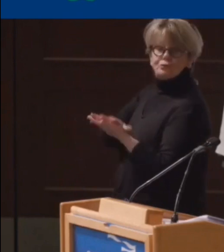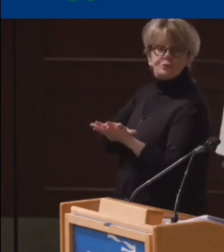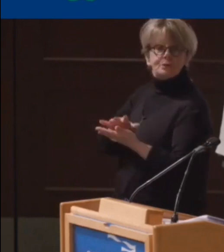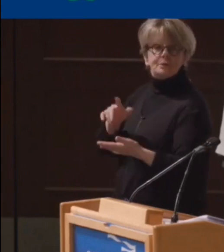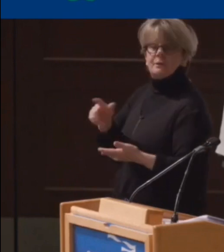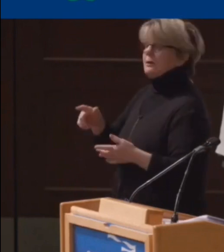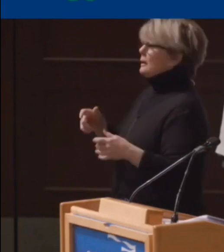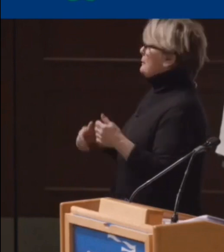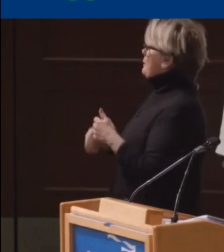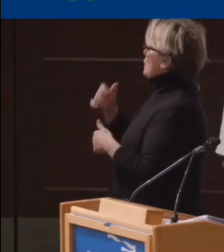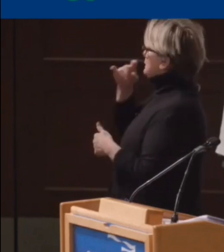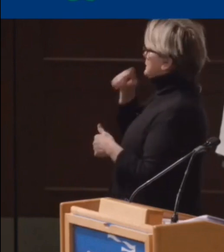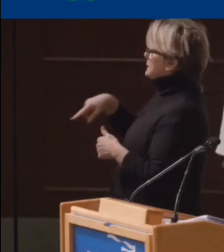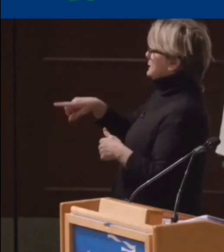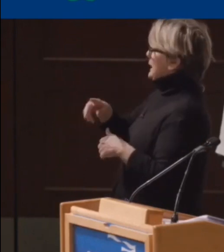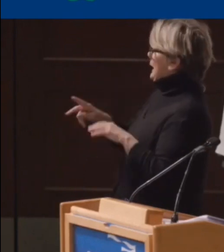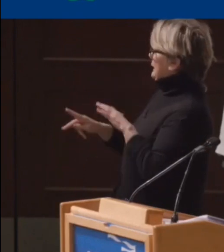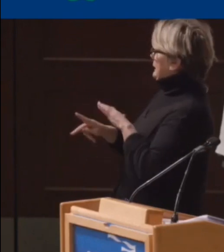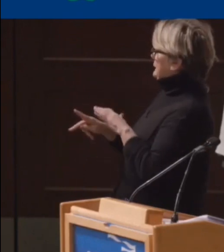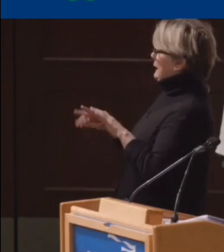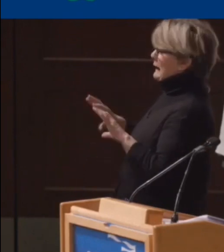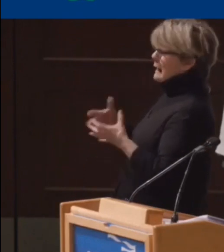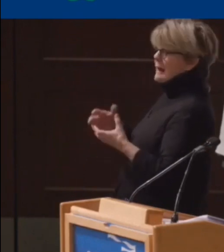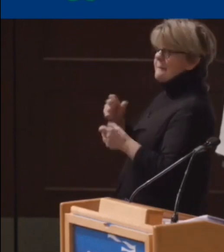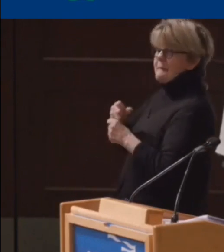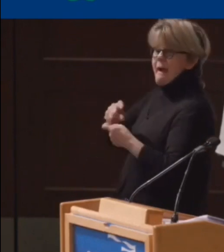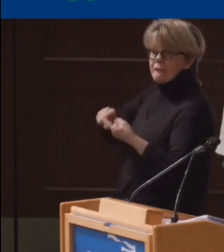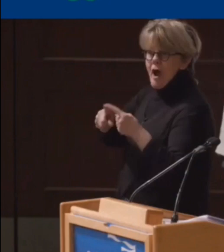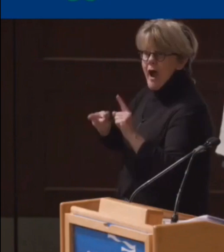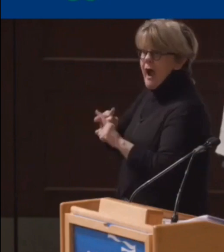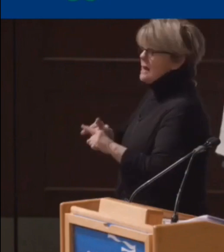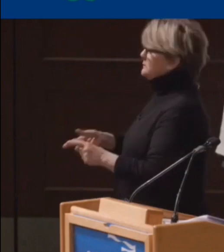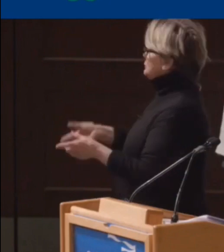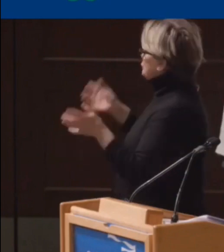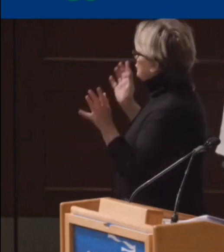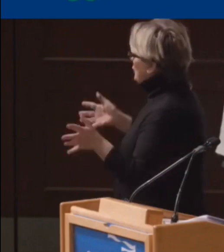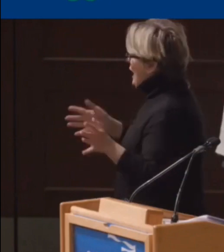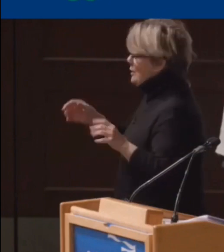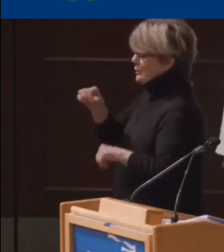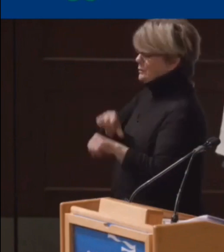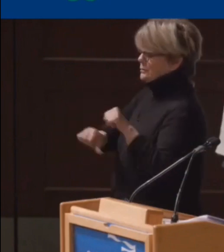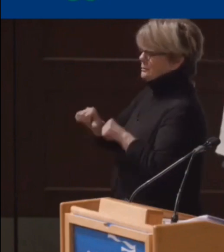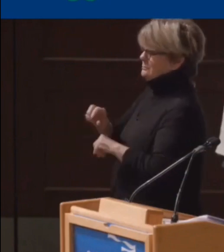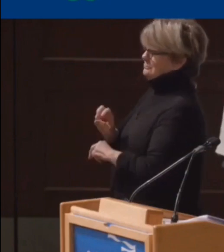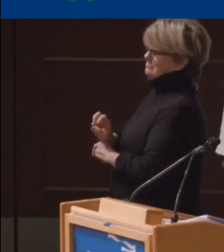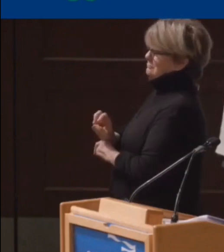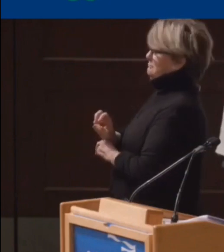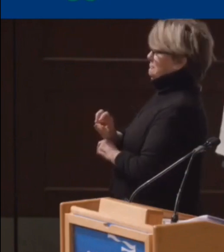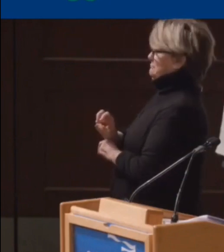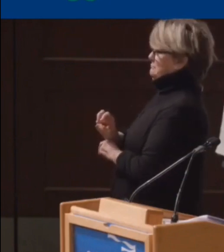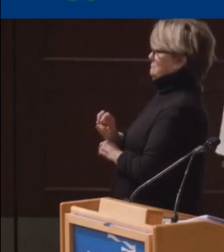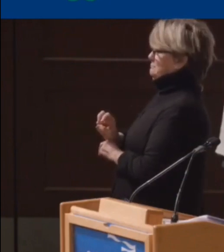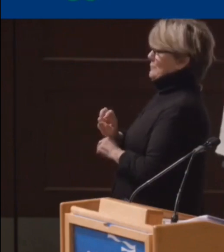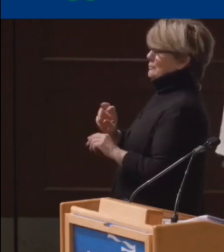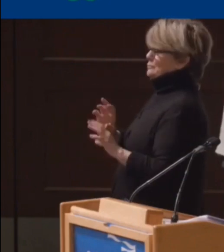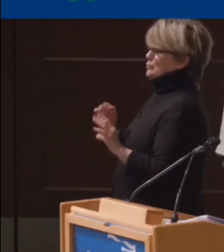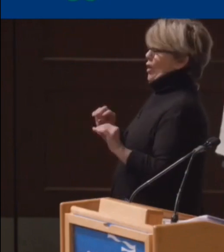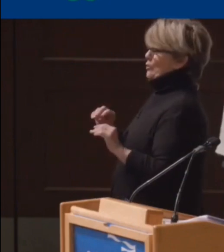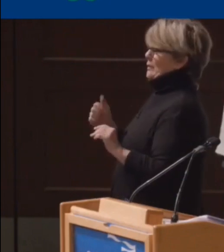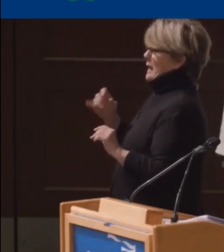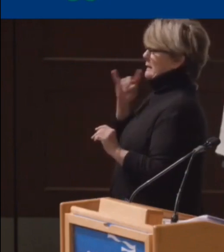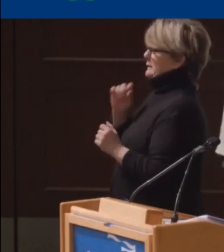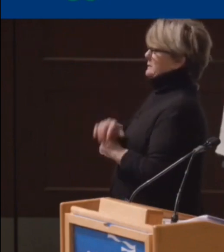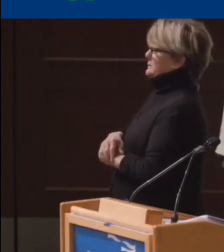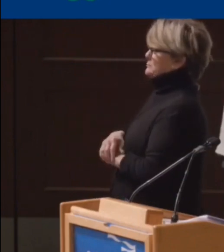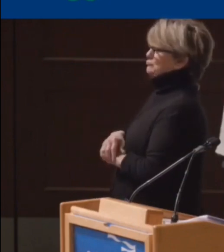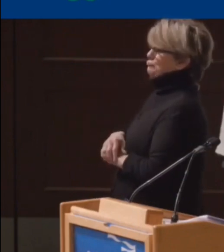in my kindergarten class had started to make friends and talk to each other, but I didn't talk with other peers much. I